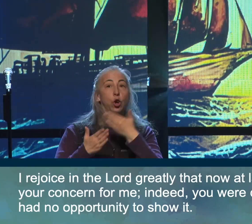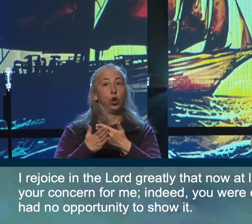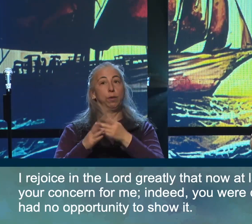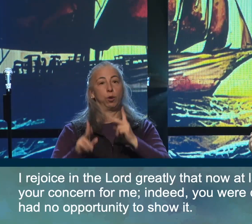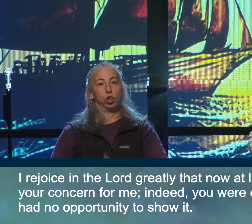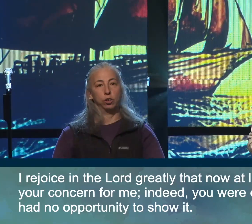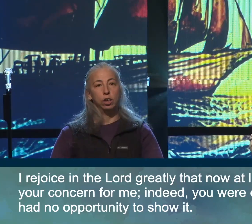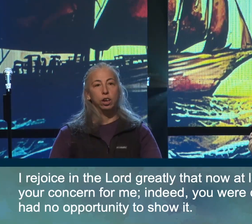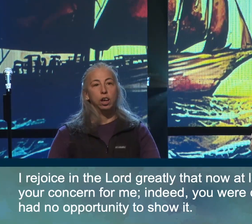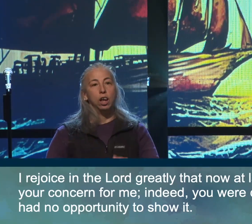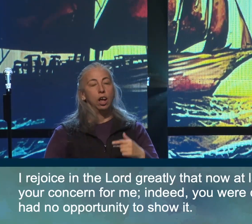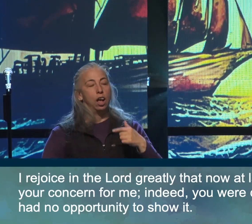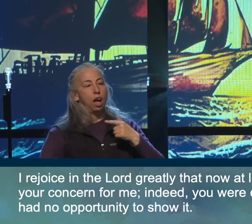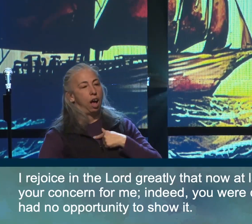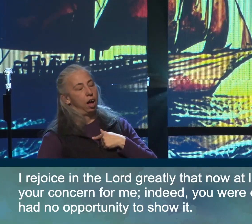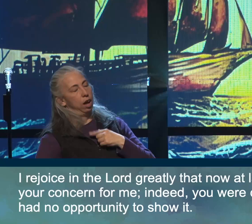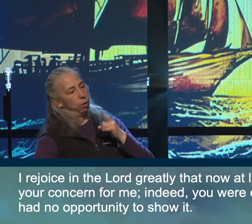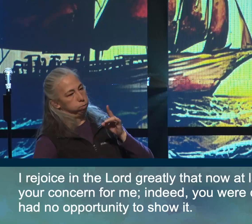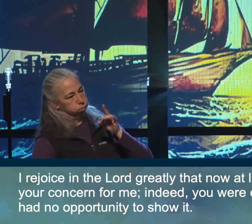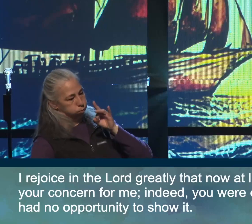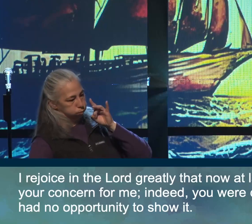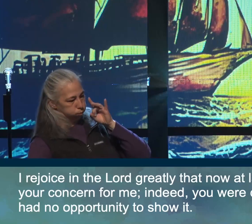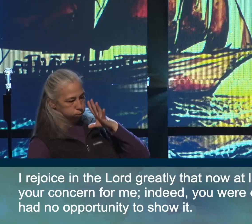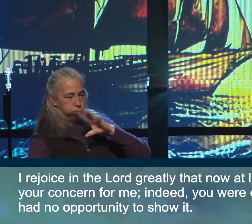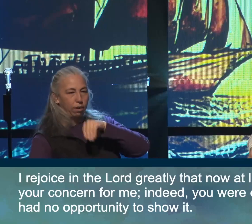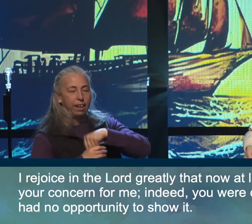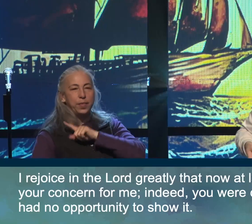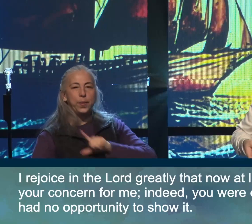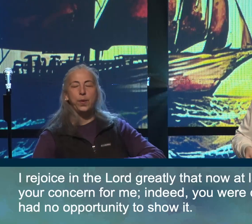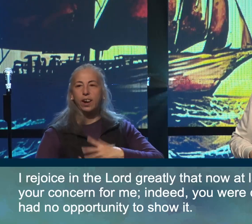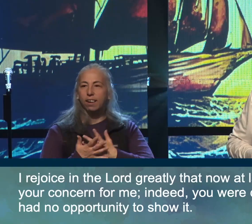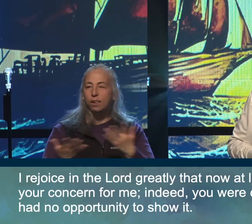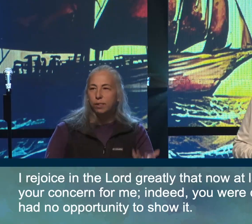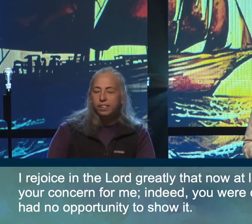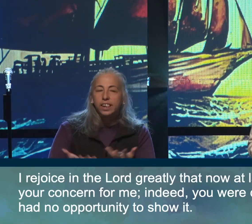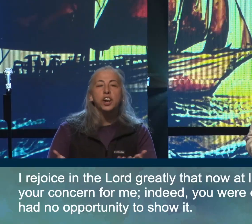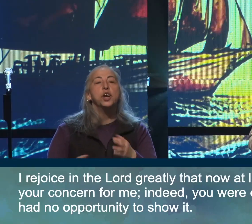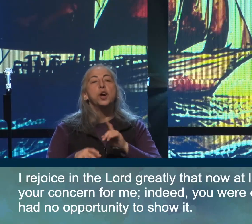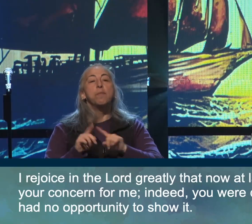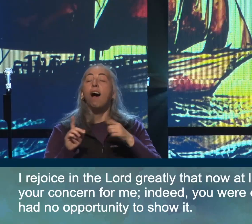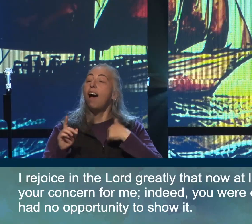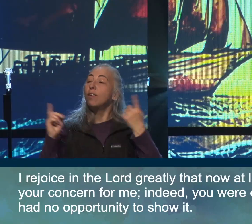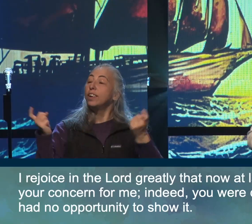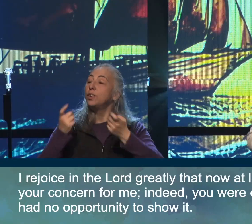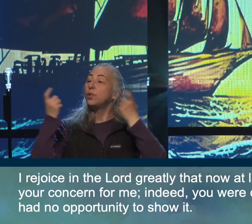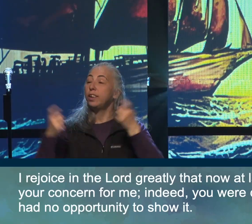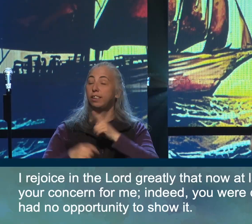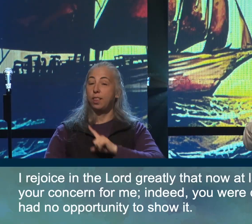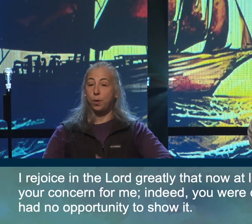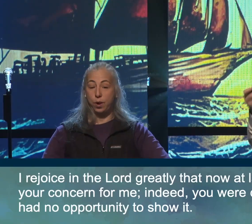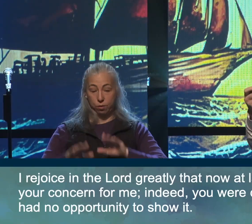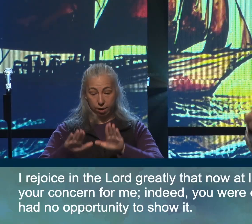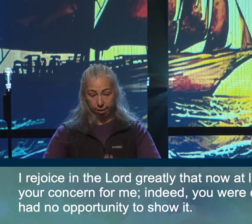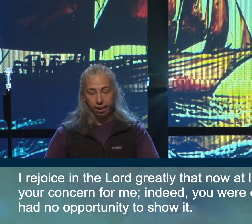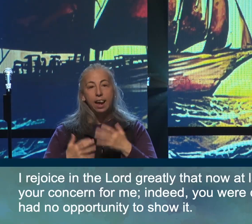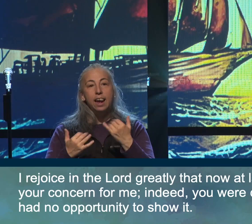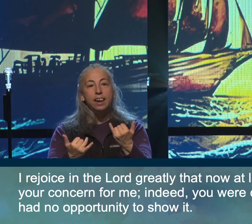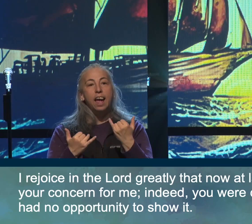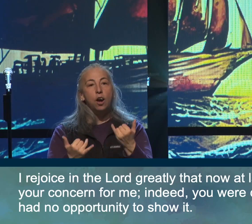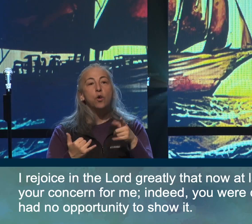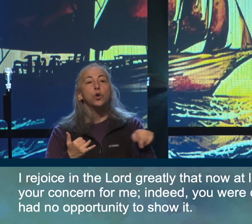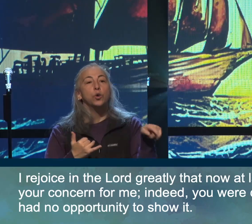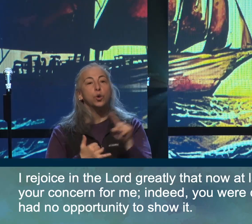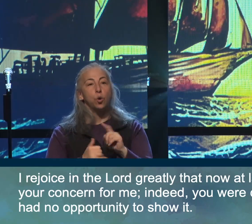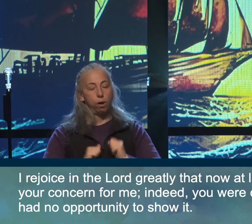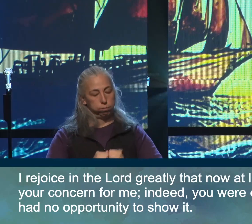I moan in the Lord greatly, right? Whatever. But Paul's like, I rejoice in the Lord greatly that now at last you have revived your